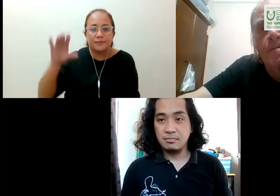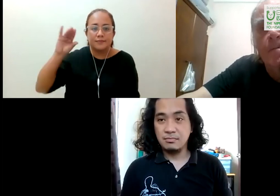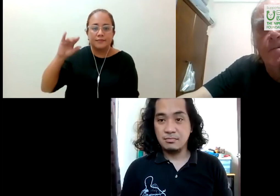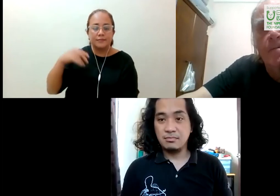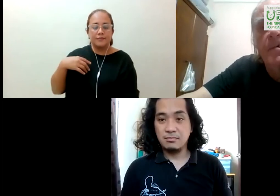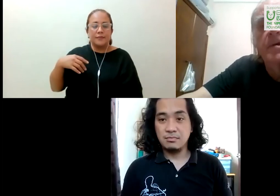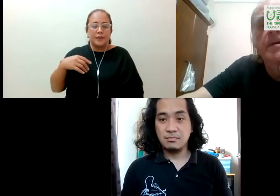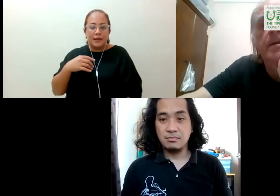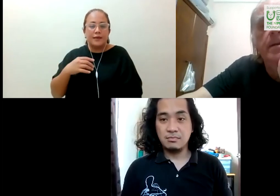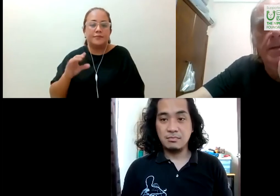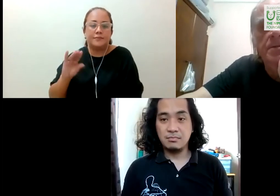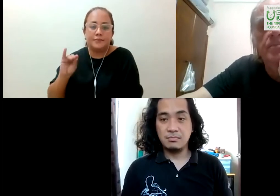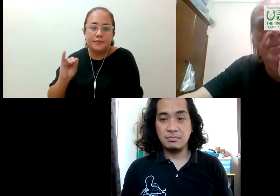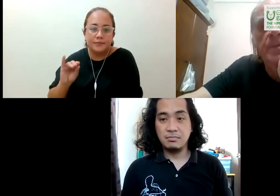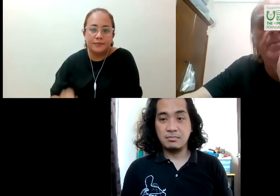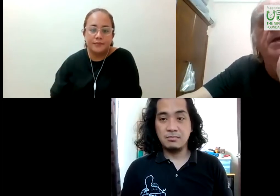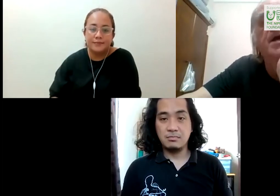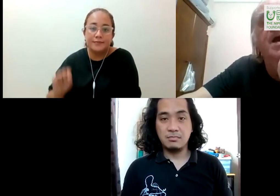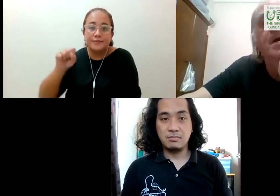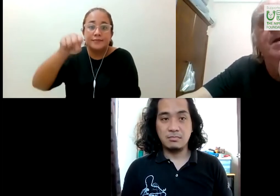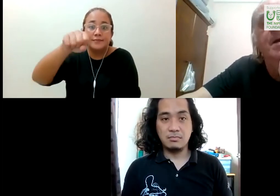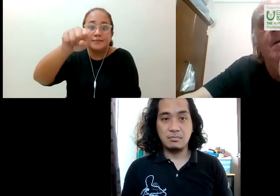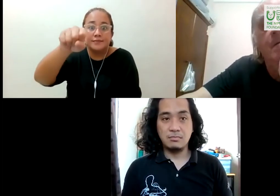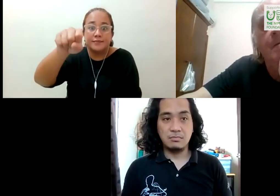right, sir? Yes. Yami?